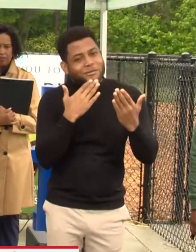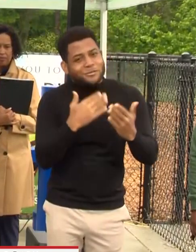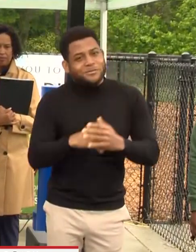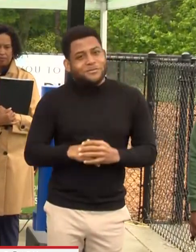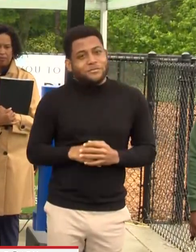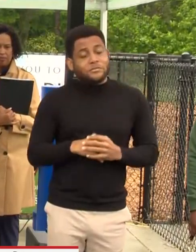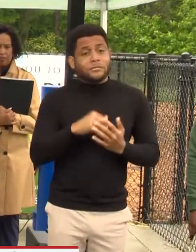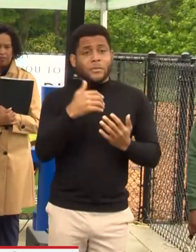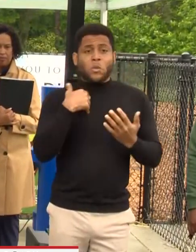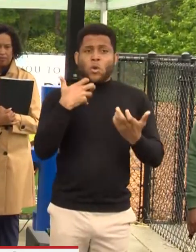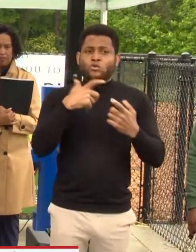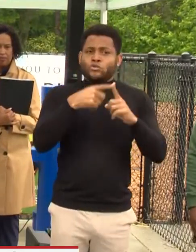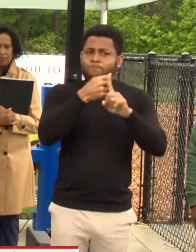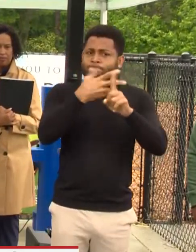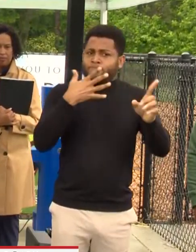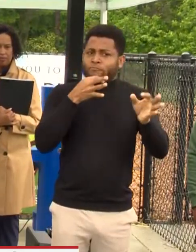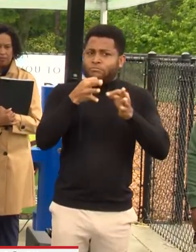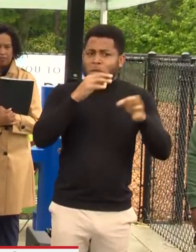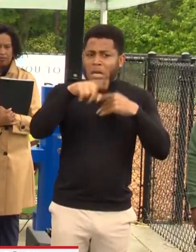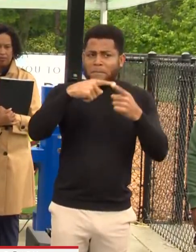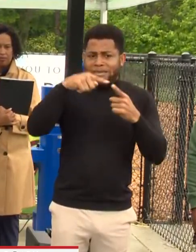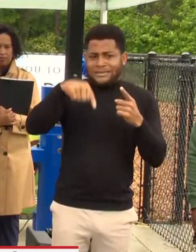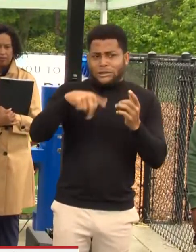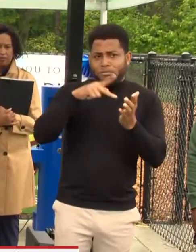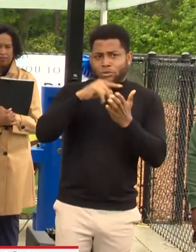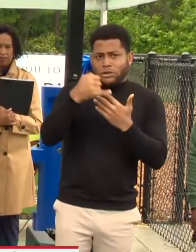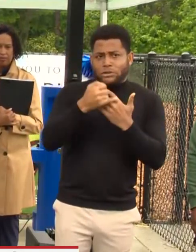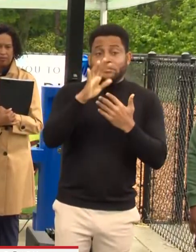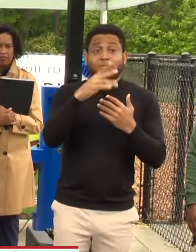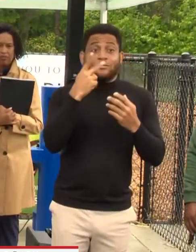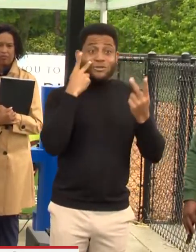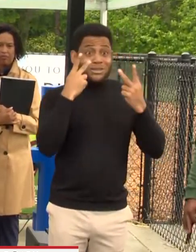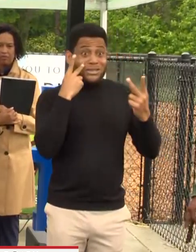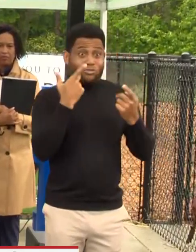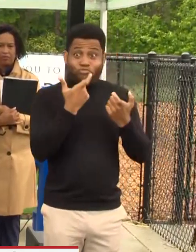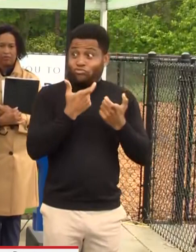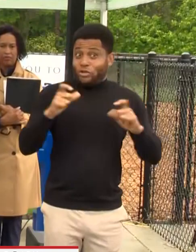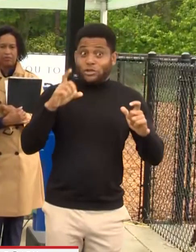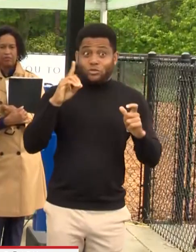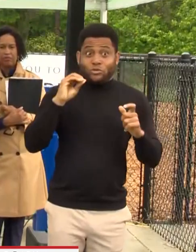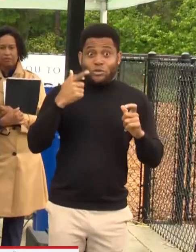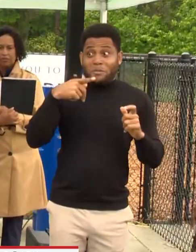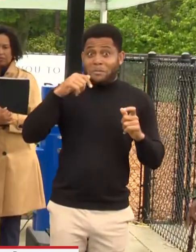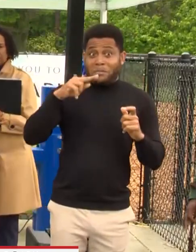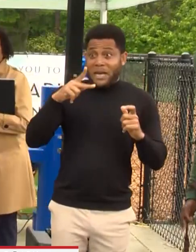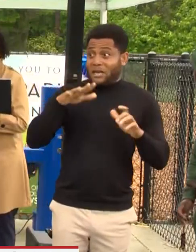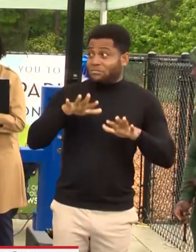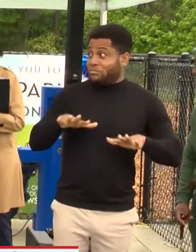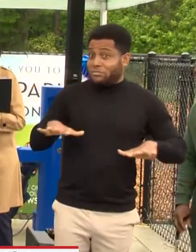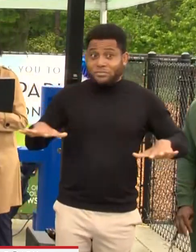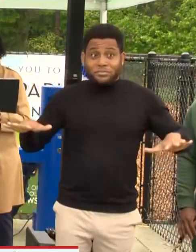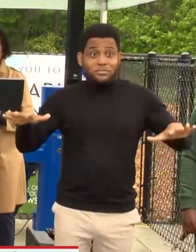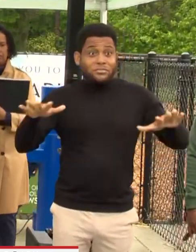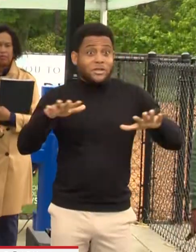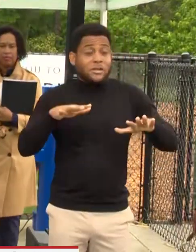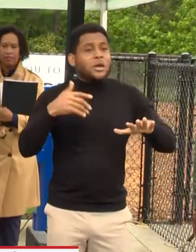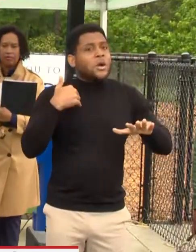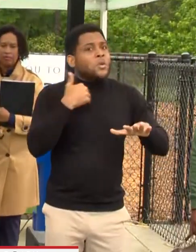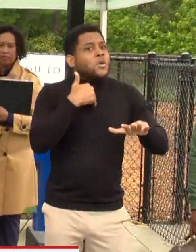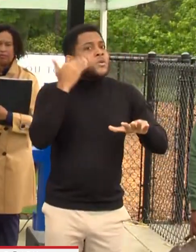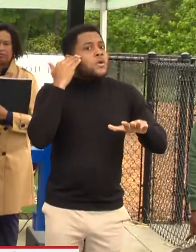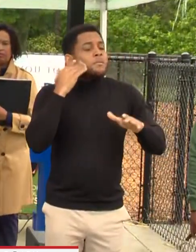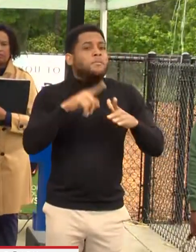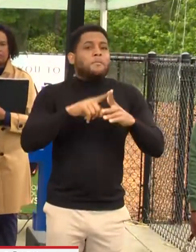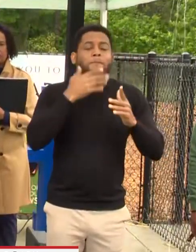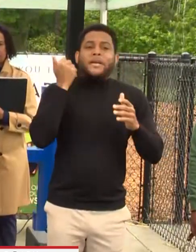project. What you'll see here is a larger dog park, right? We knew it was important to begin with a larger dog park in Ward 7 because it was the